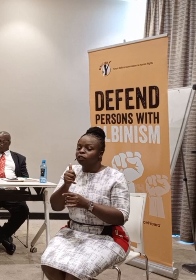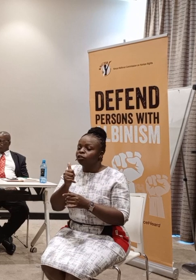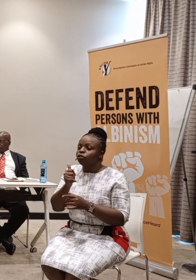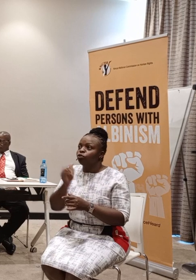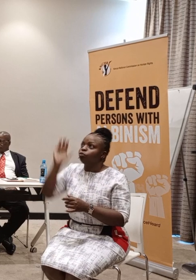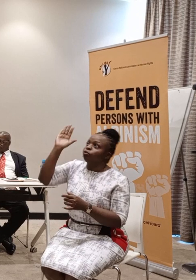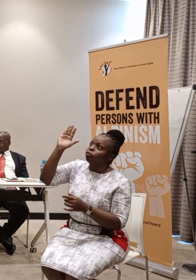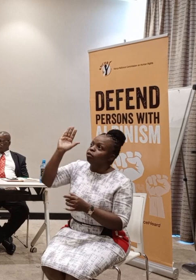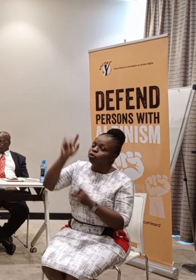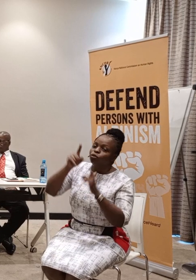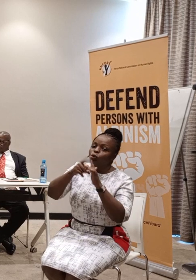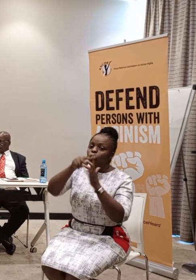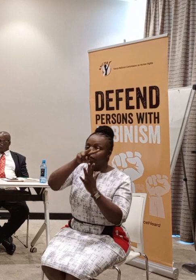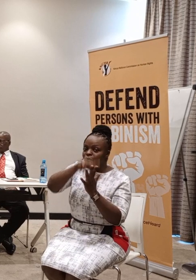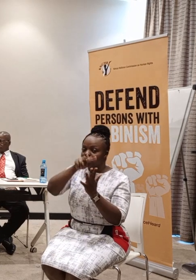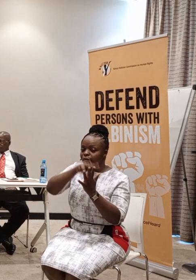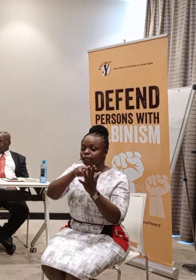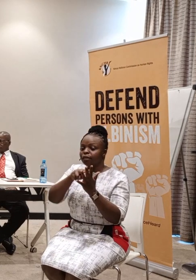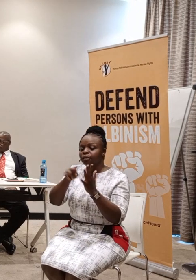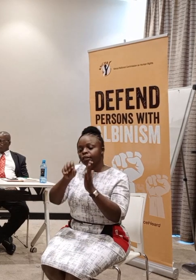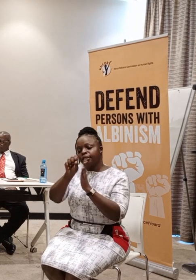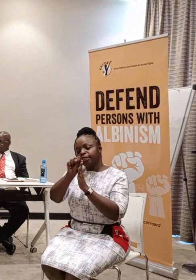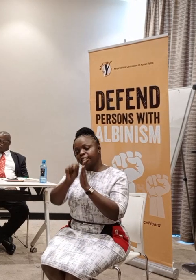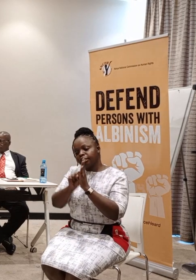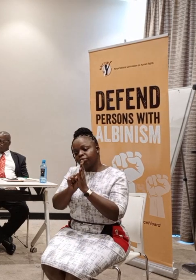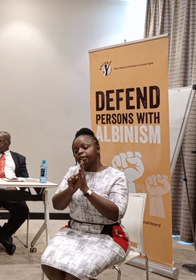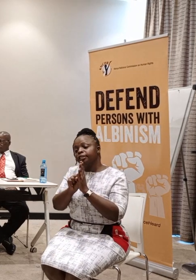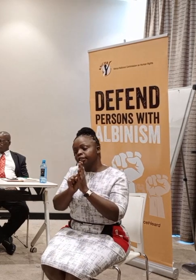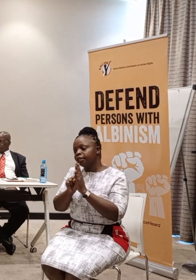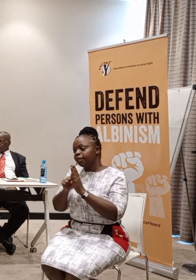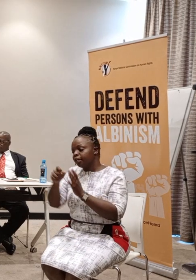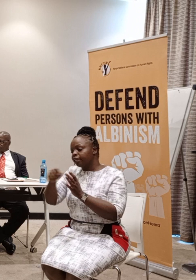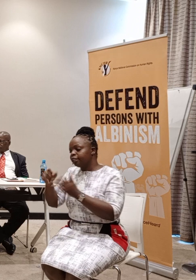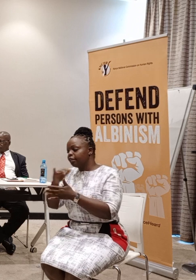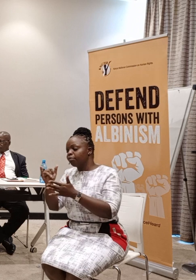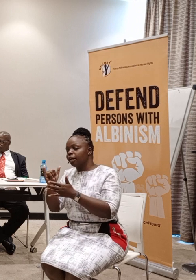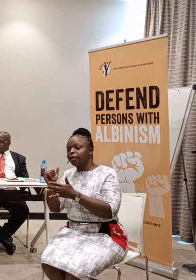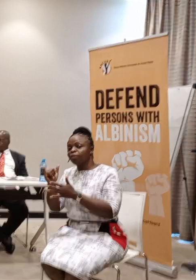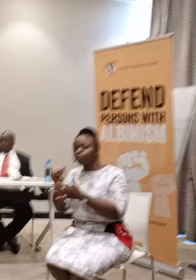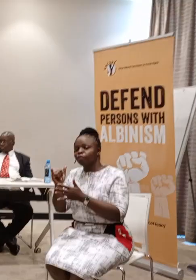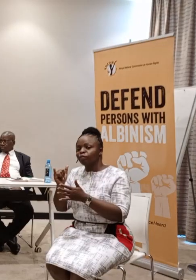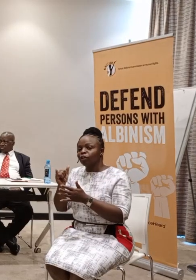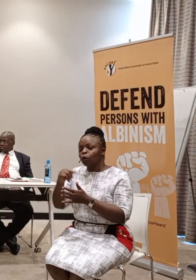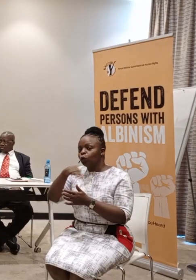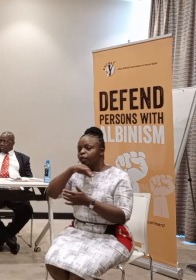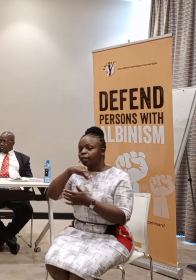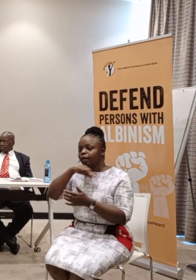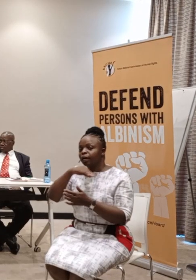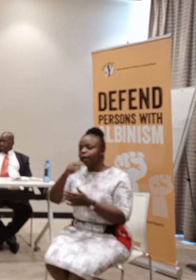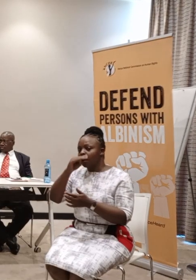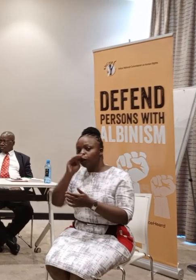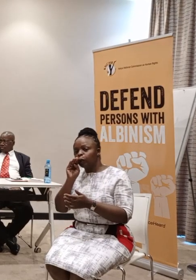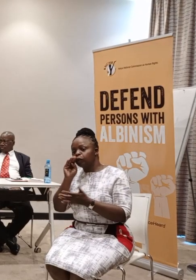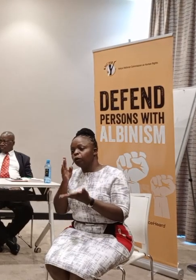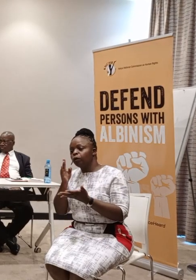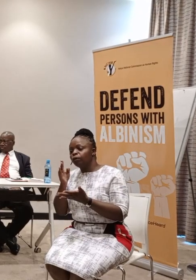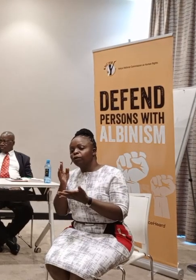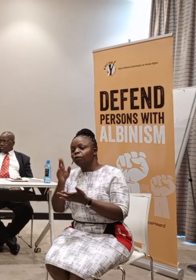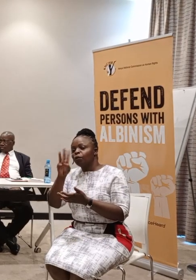the press statement, flanked here by Mr. Odinga, Kalonzo, Wetangula, and my other members of parliament. Now I've